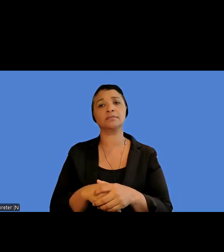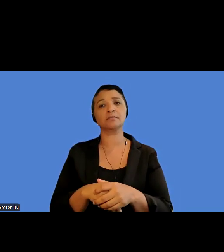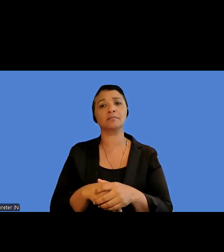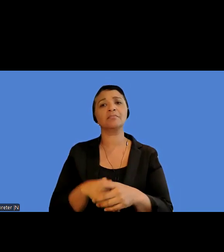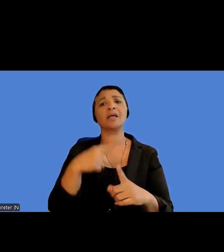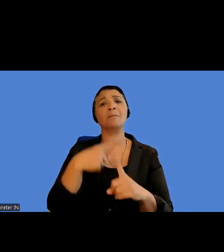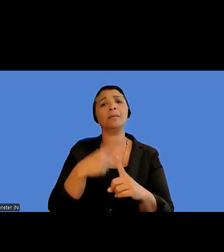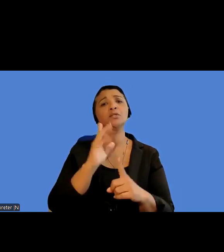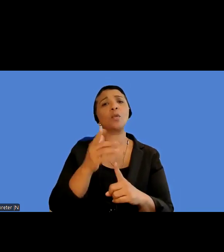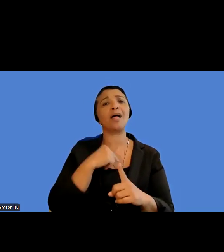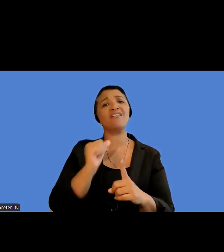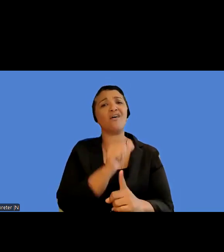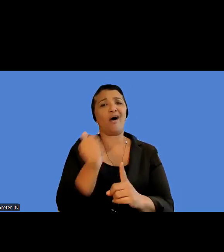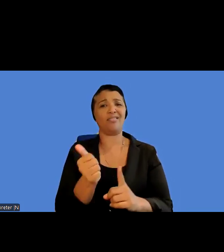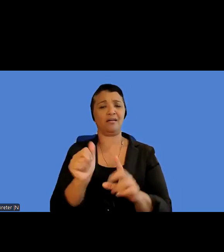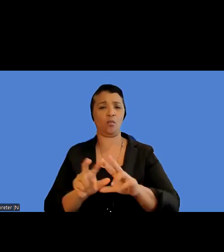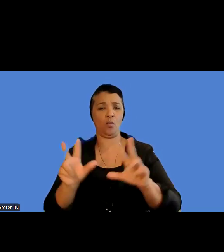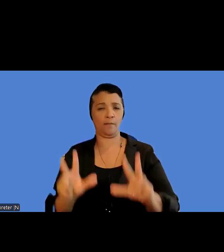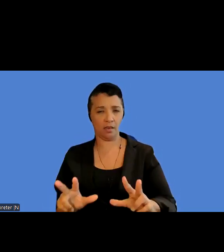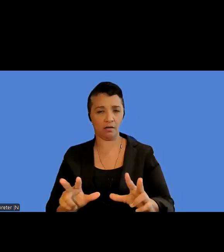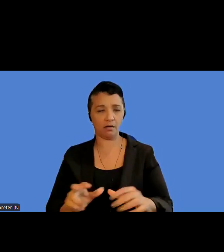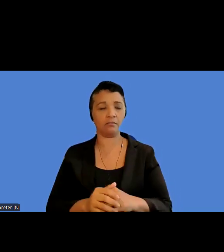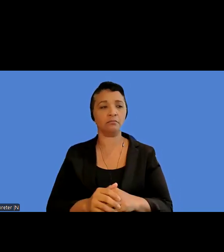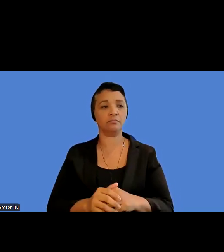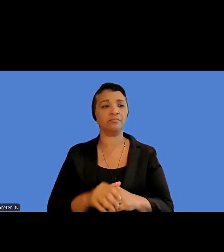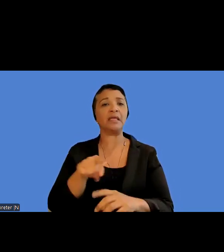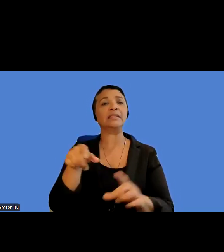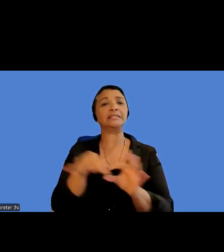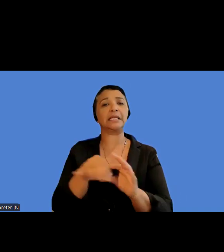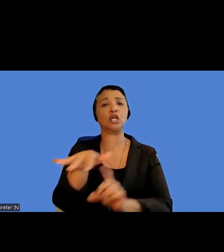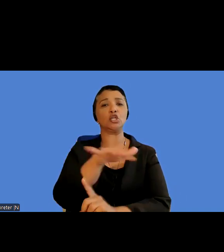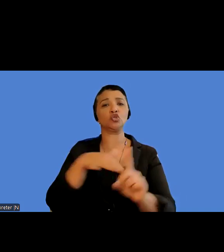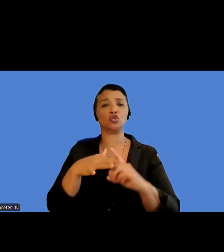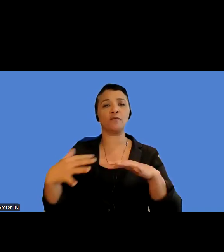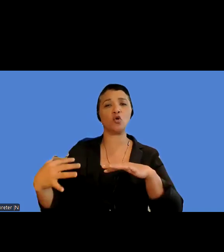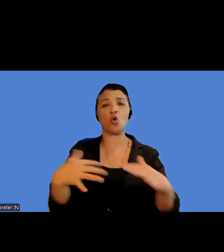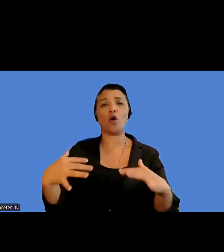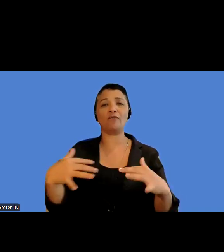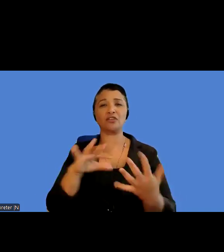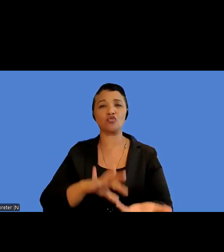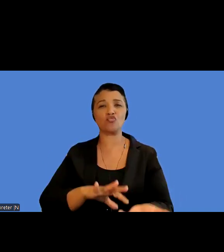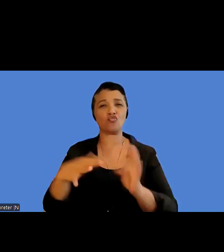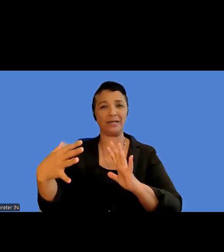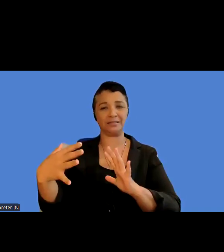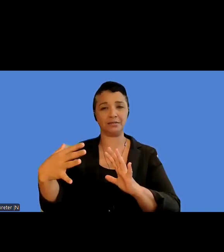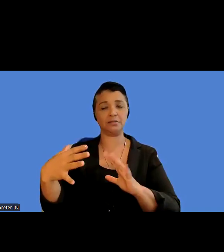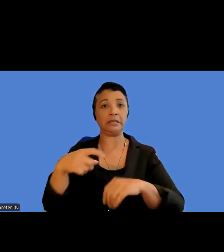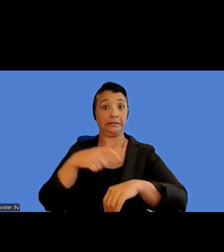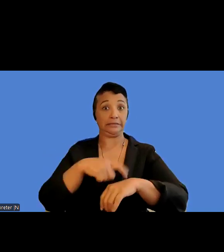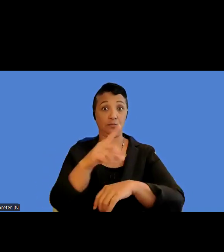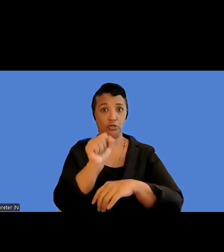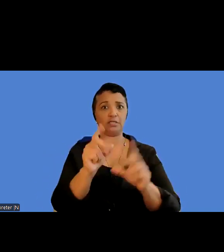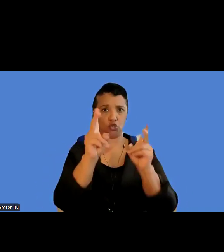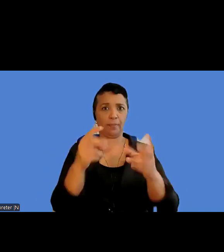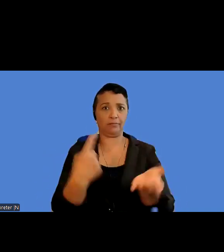a session on situations of conflict and crisis during the Global Disability Summit,